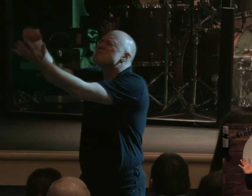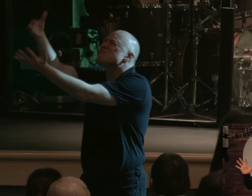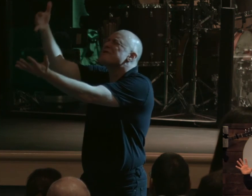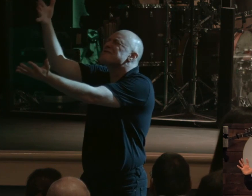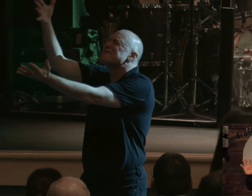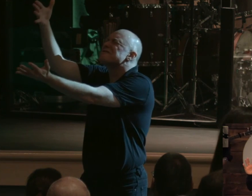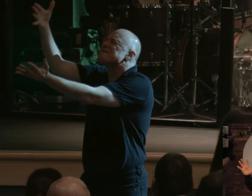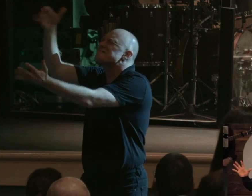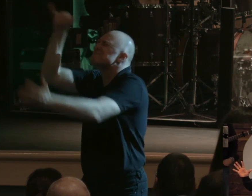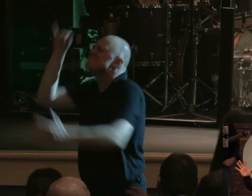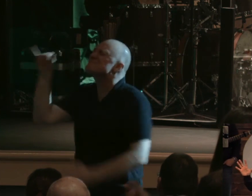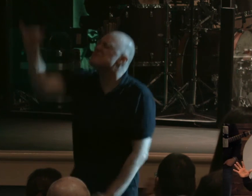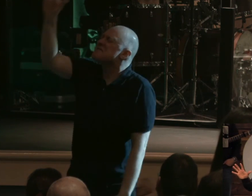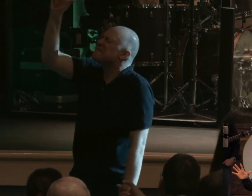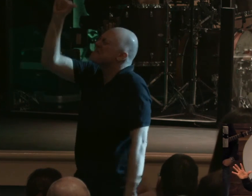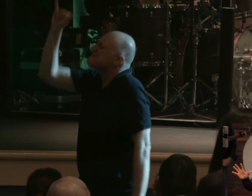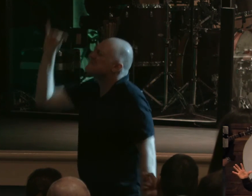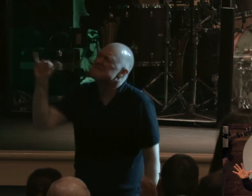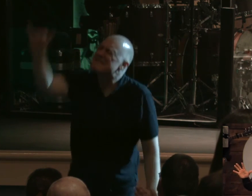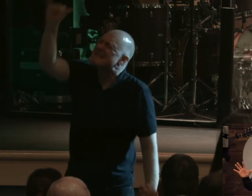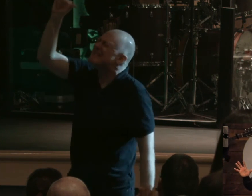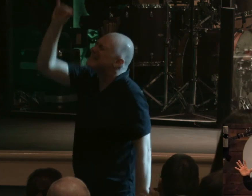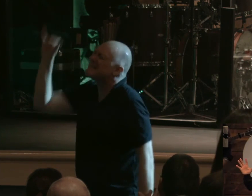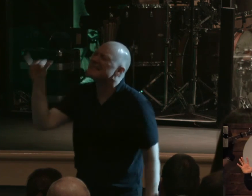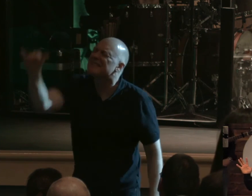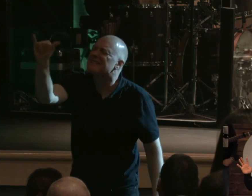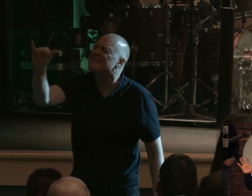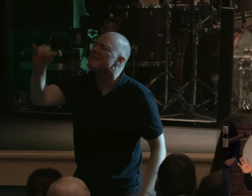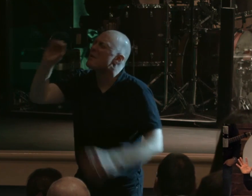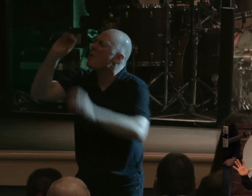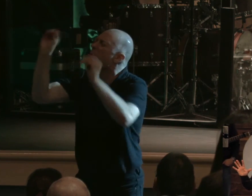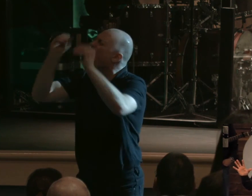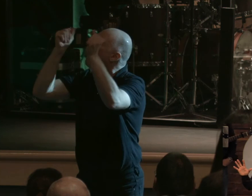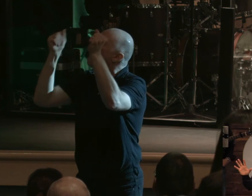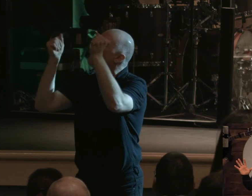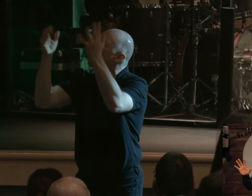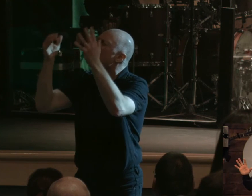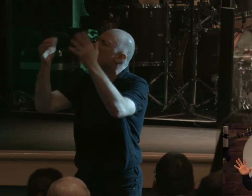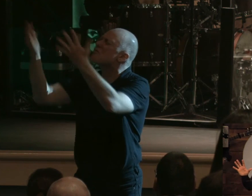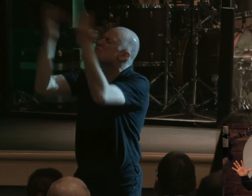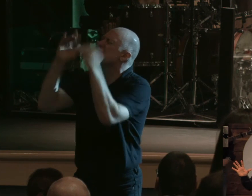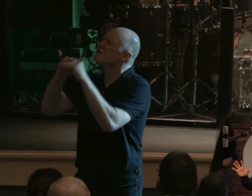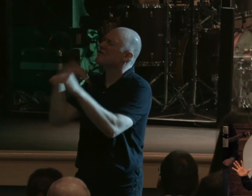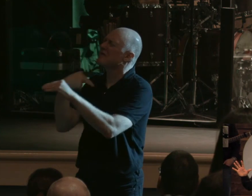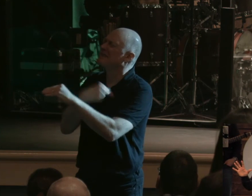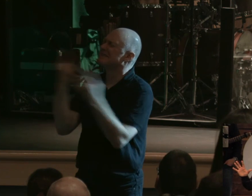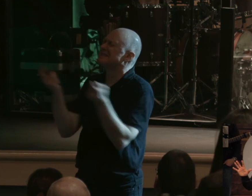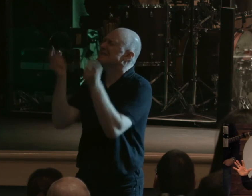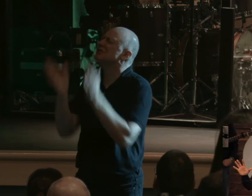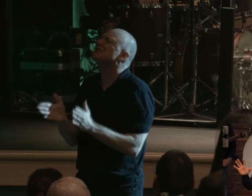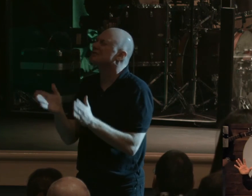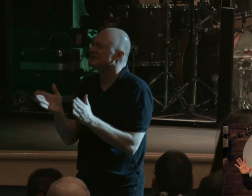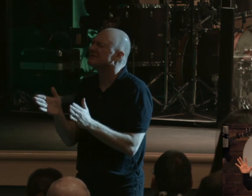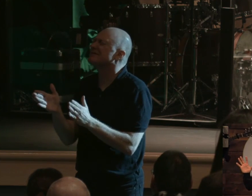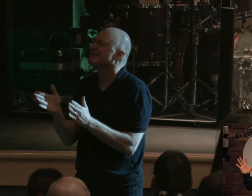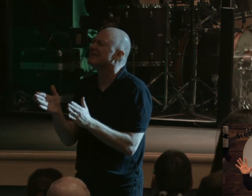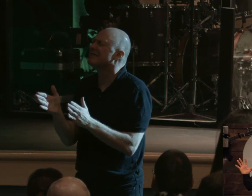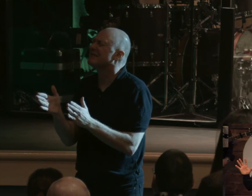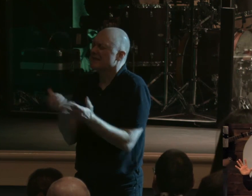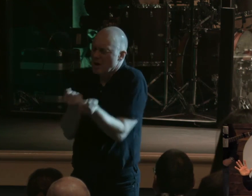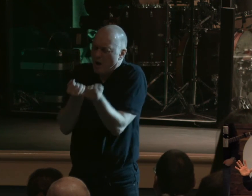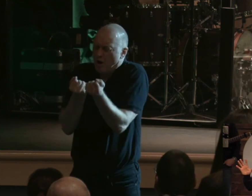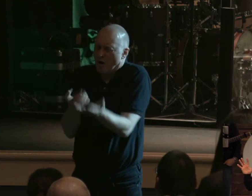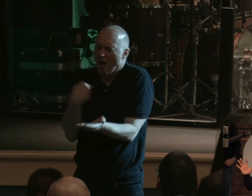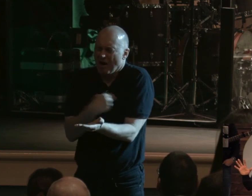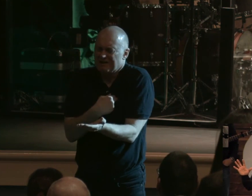that will last into all of eternity. Oh, Father, have mercy on us sinners. Cause